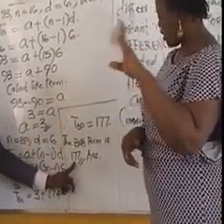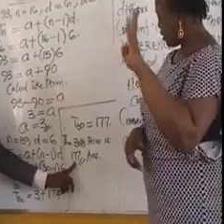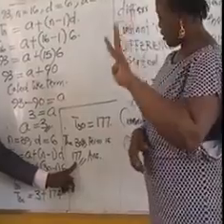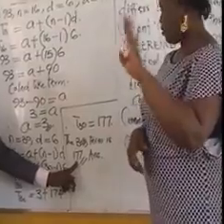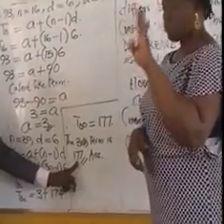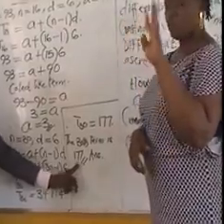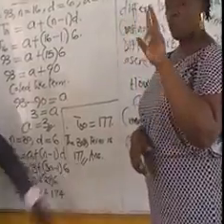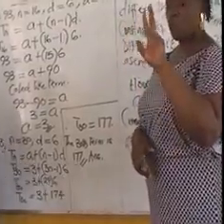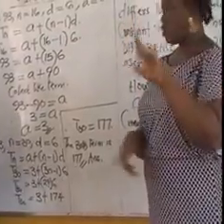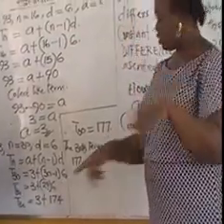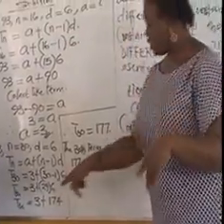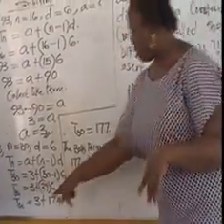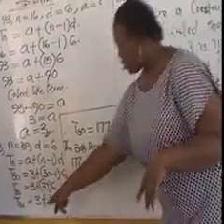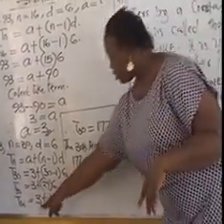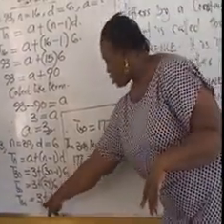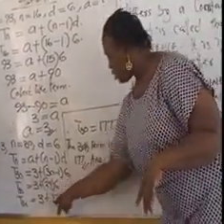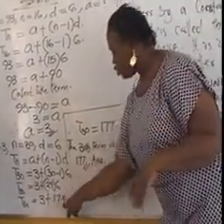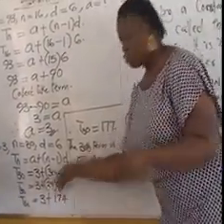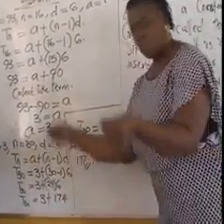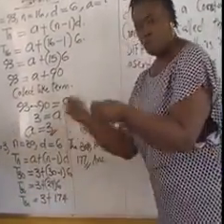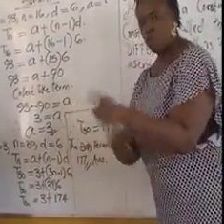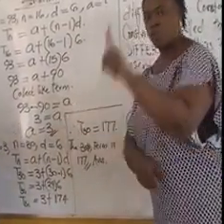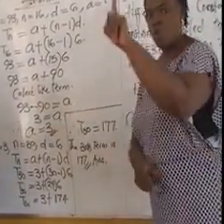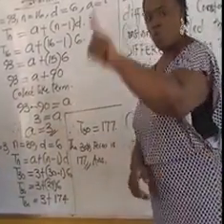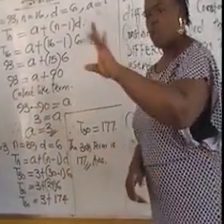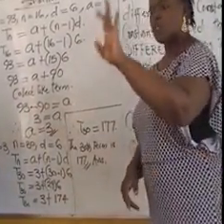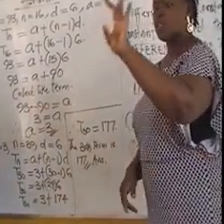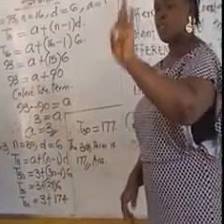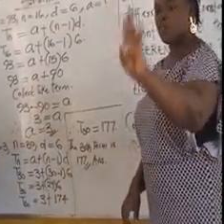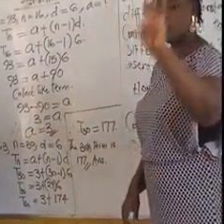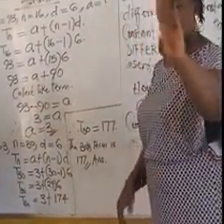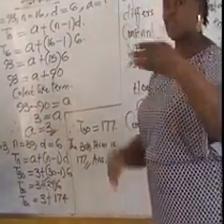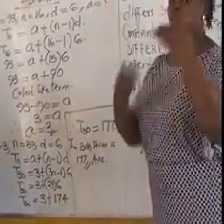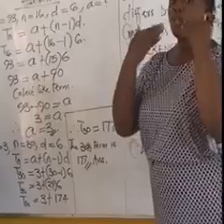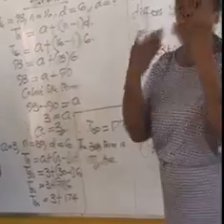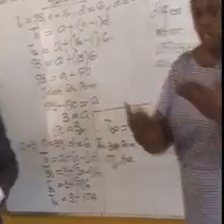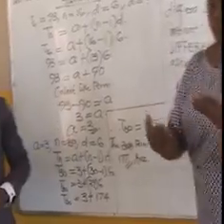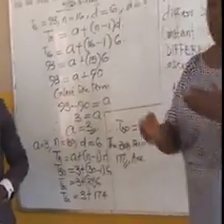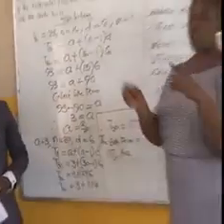30th term on this arithmetic progression. Thank you for viewing.